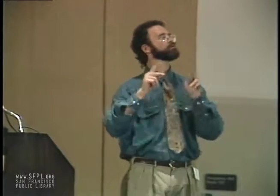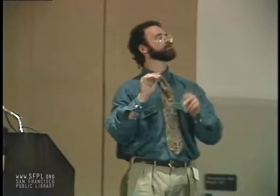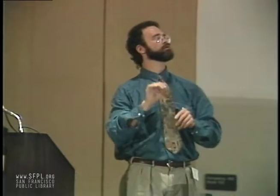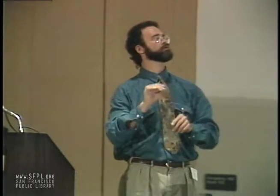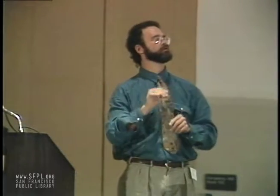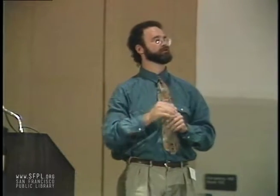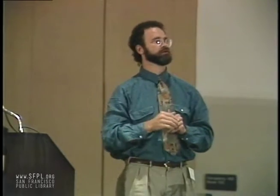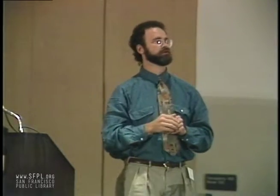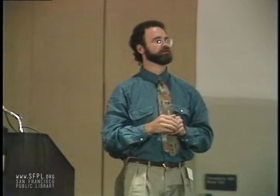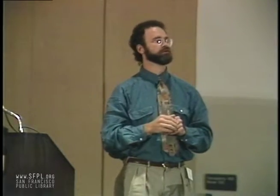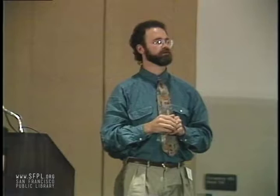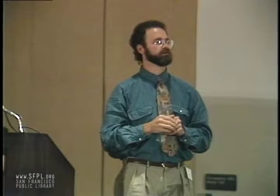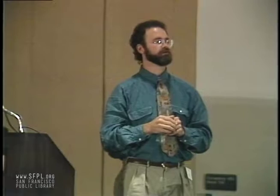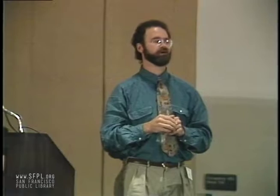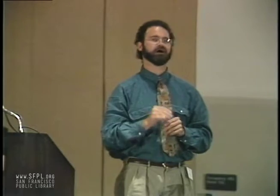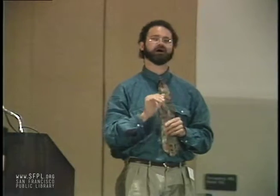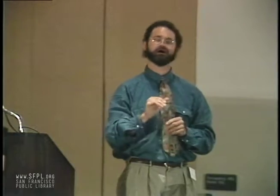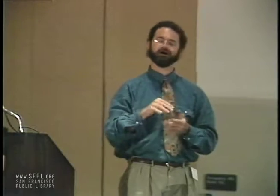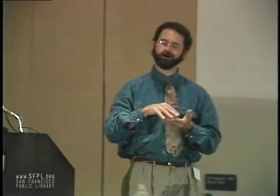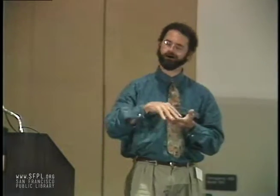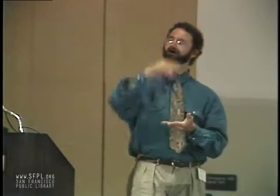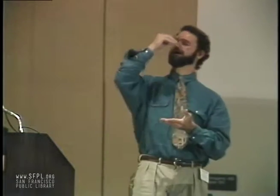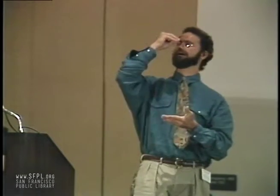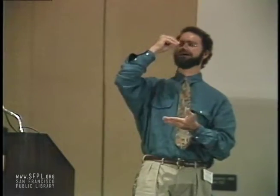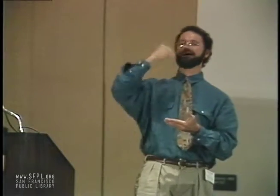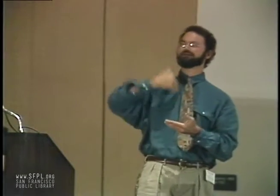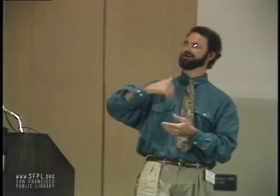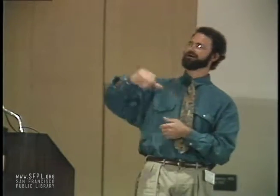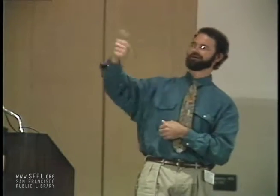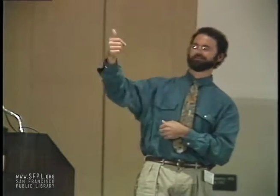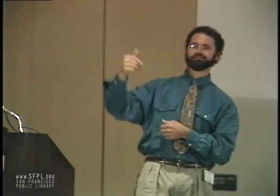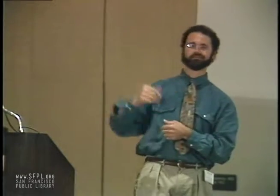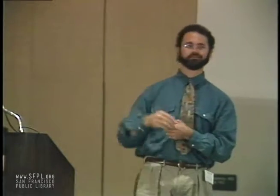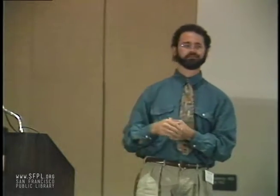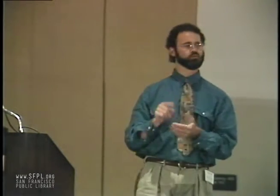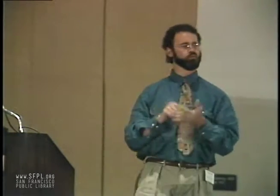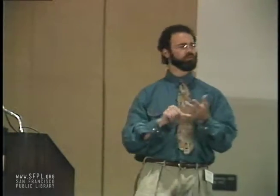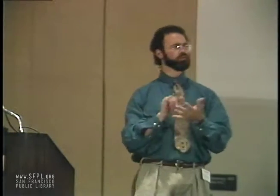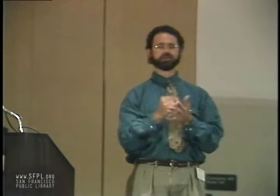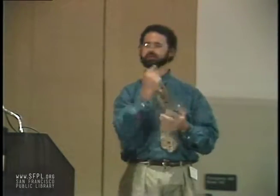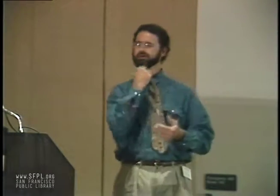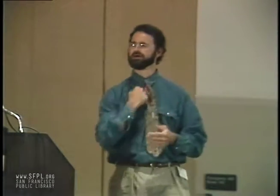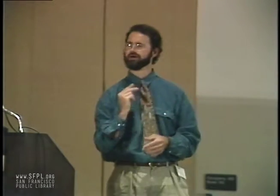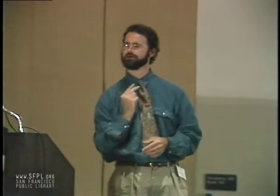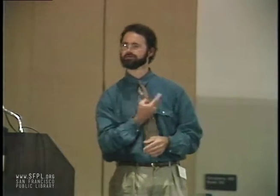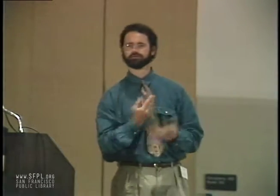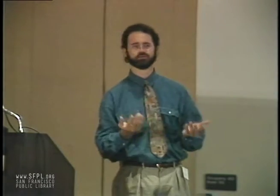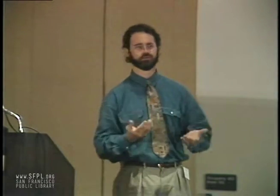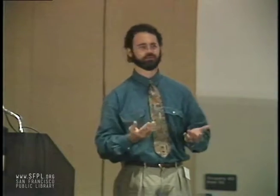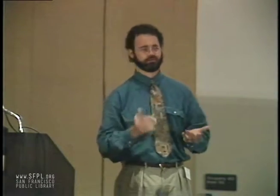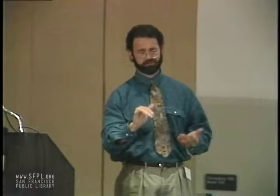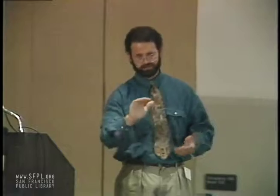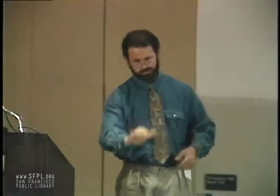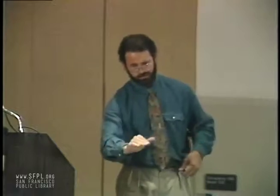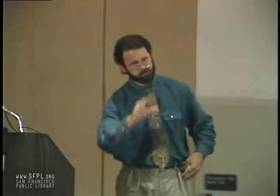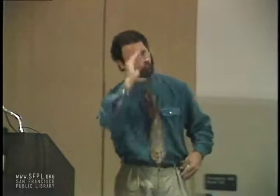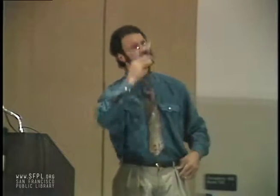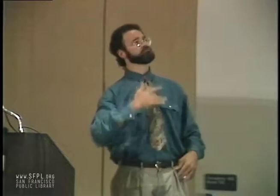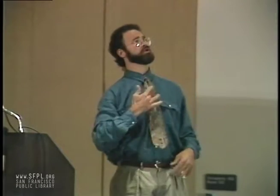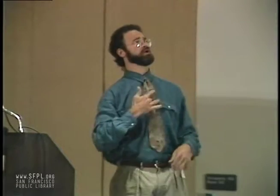each other? And the mother explained to the little boy that actually there were a lot of hearing people in the world, that most of the world is hearing. And